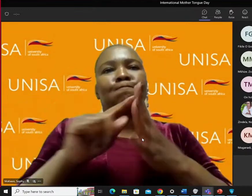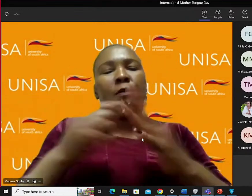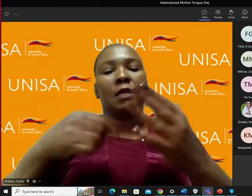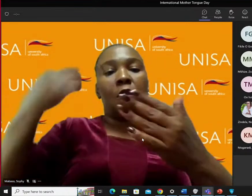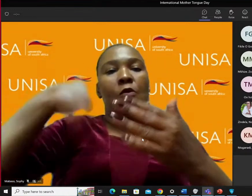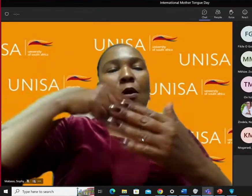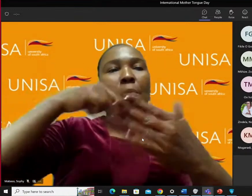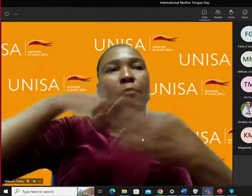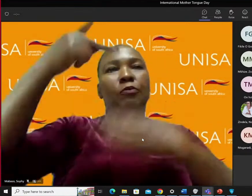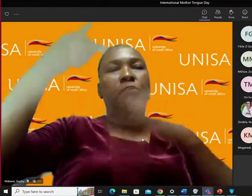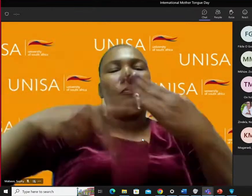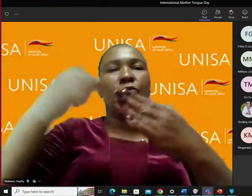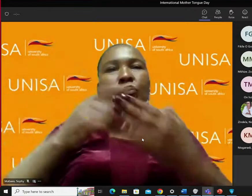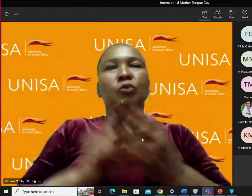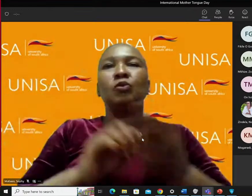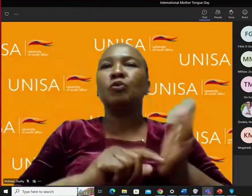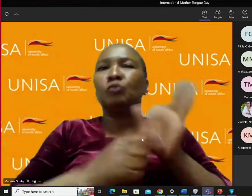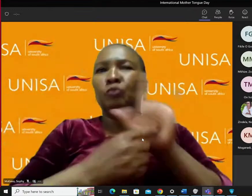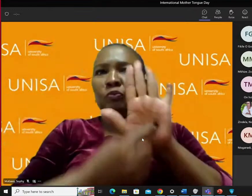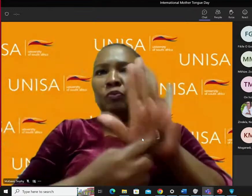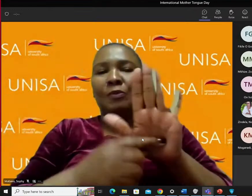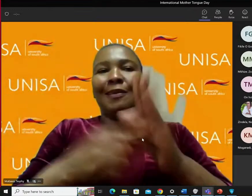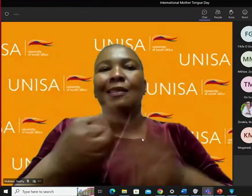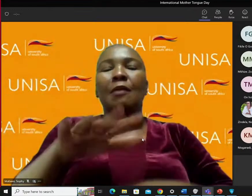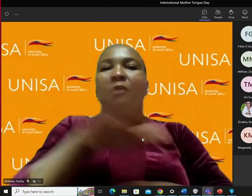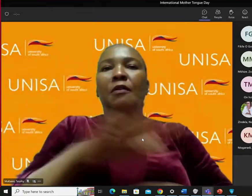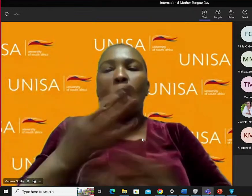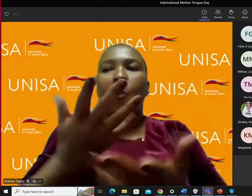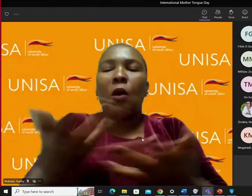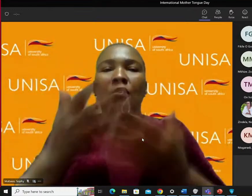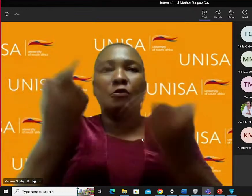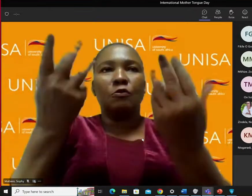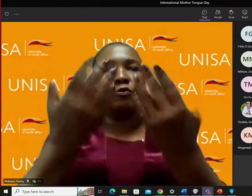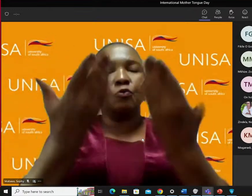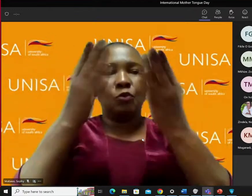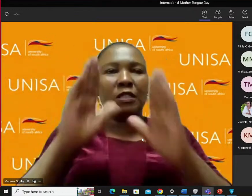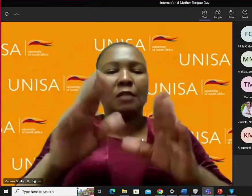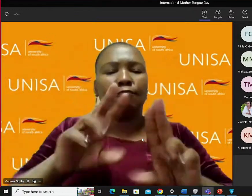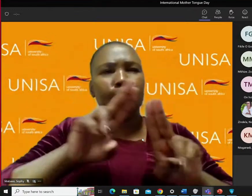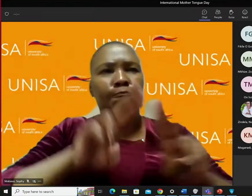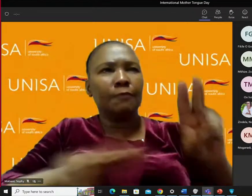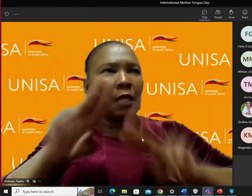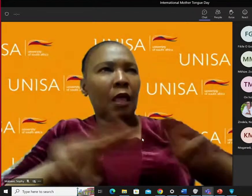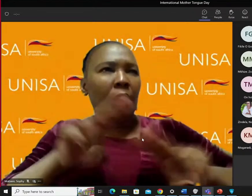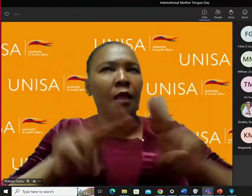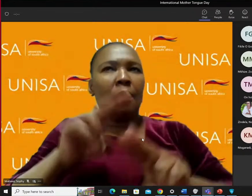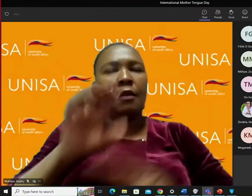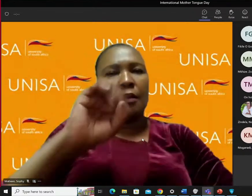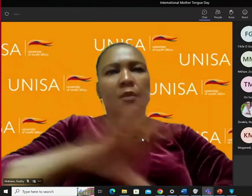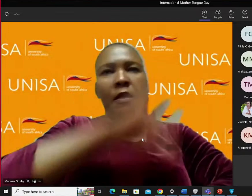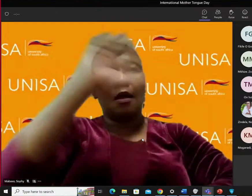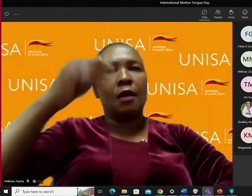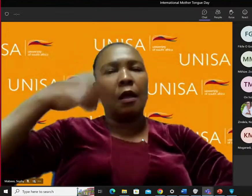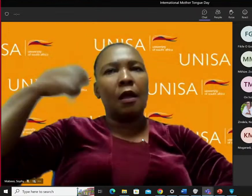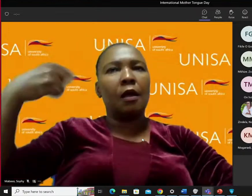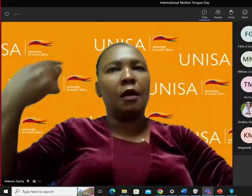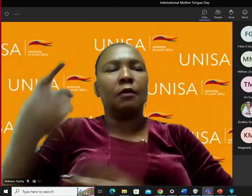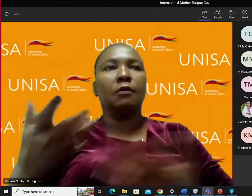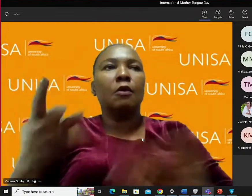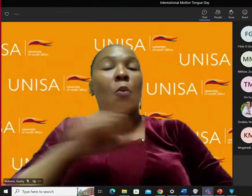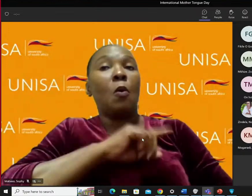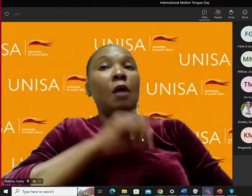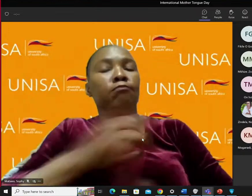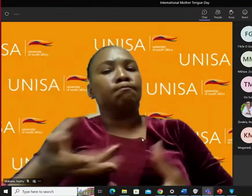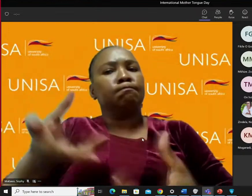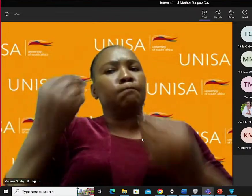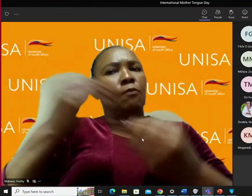to display this on a platform where a student can also search from the South African language, so that we can get away from